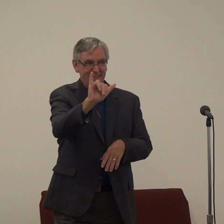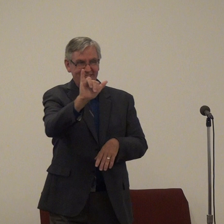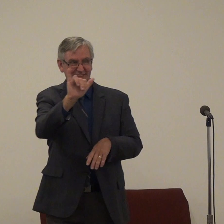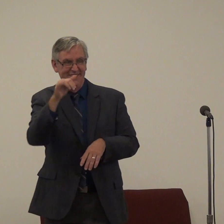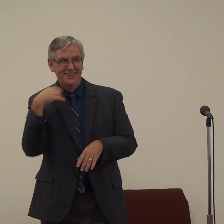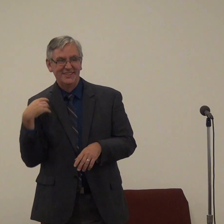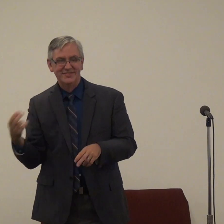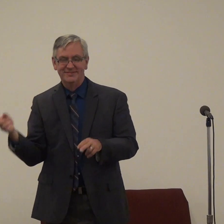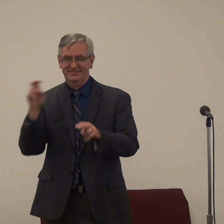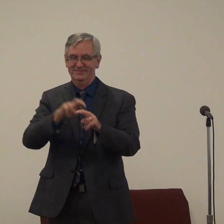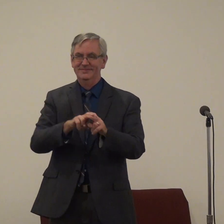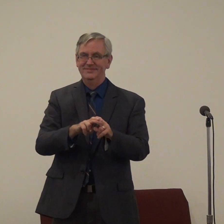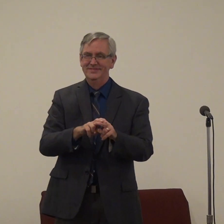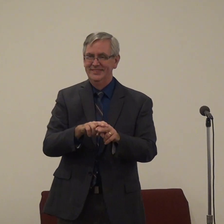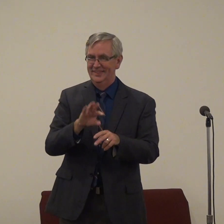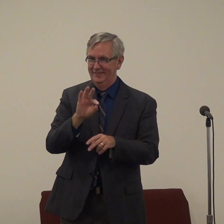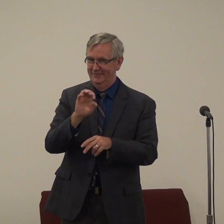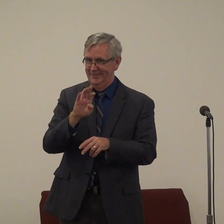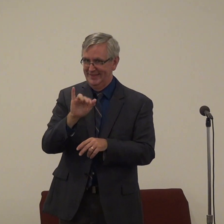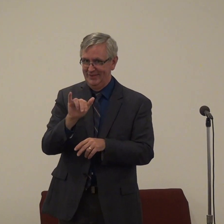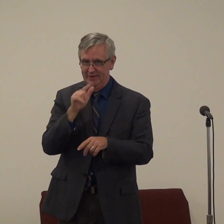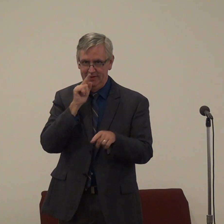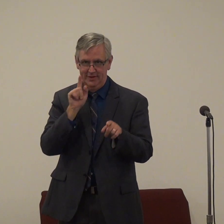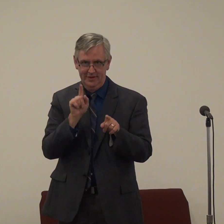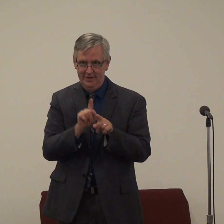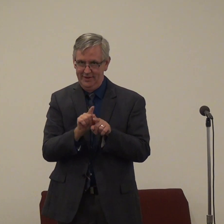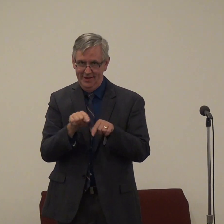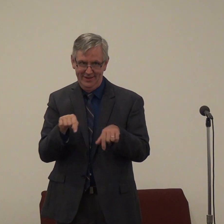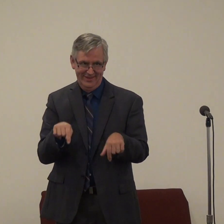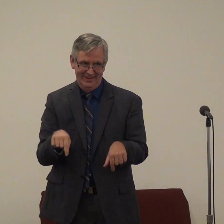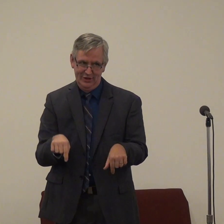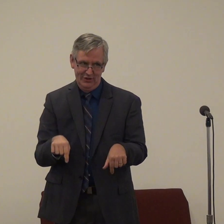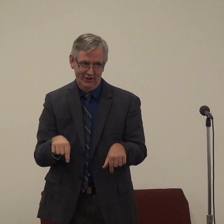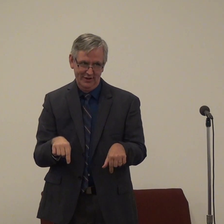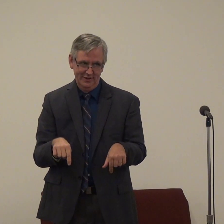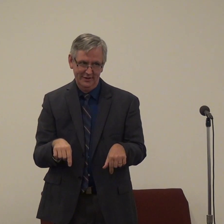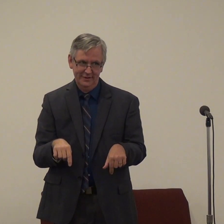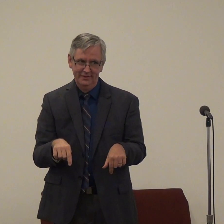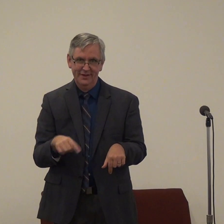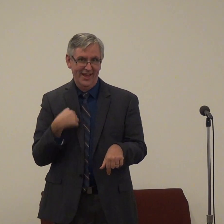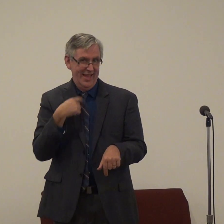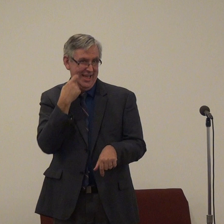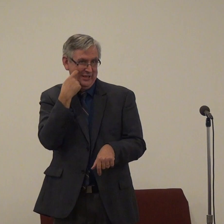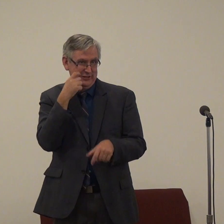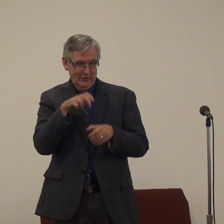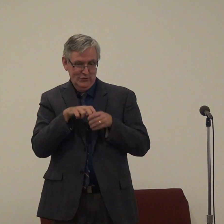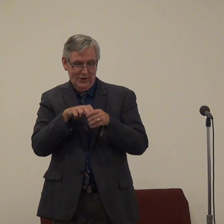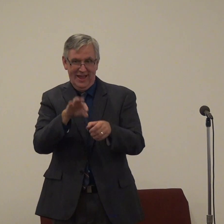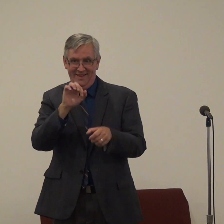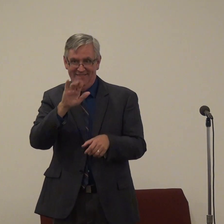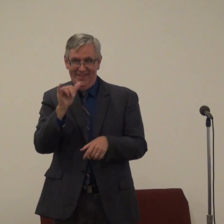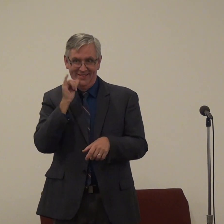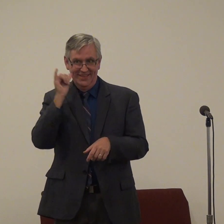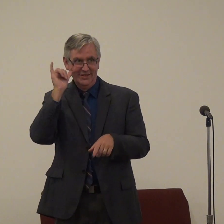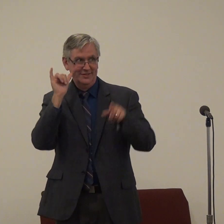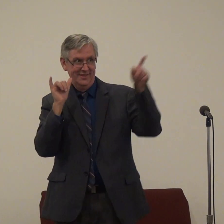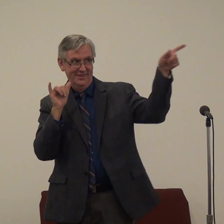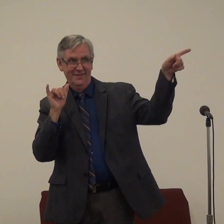over, we took a ferry over to Malaita. Now that was not a ferry like you have over here. I rode a